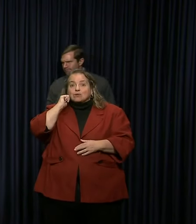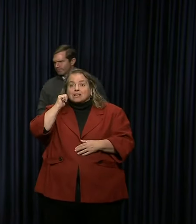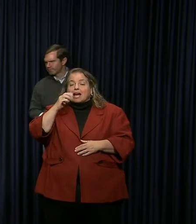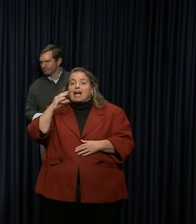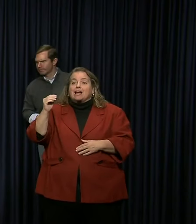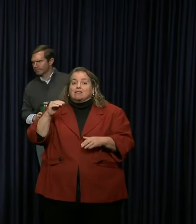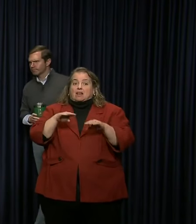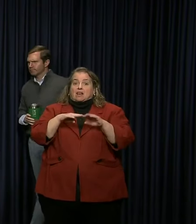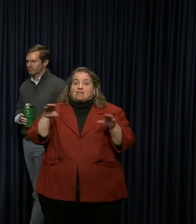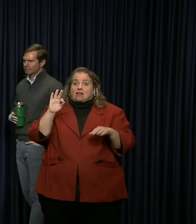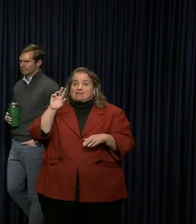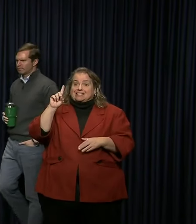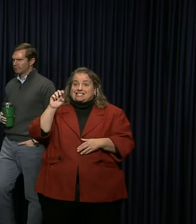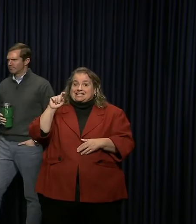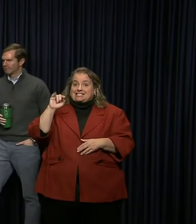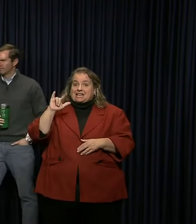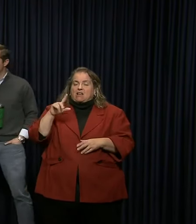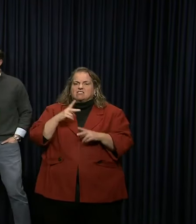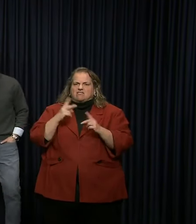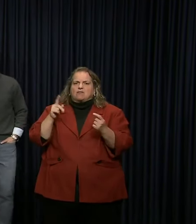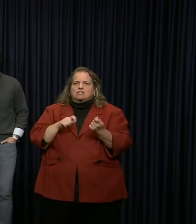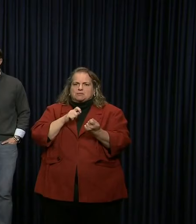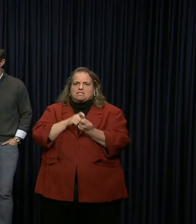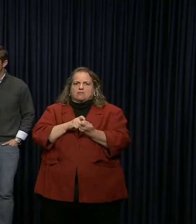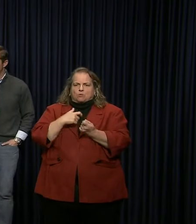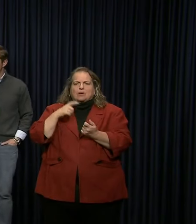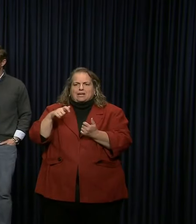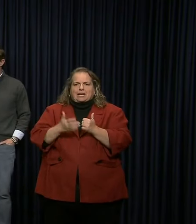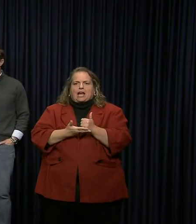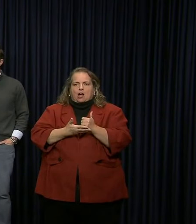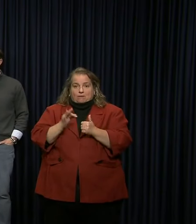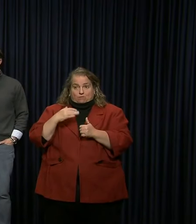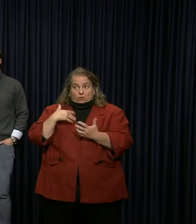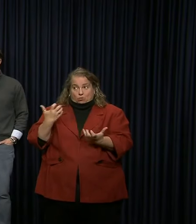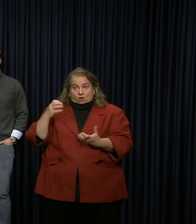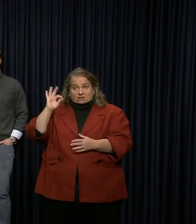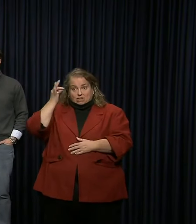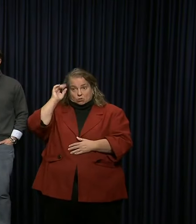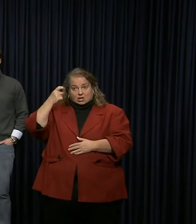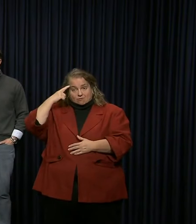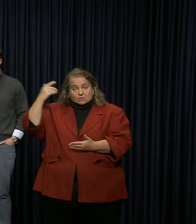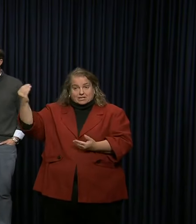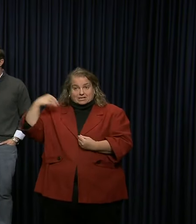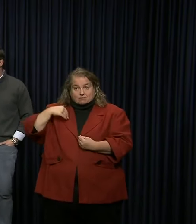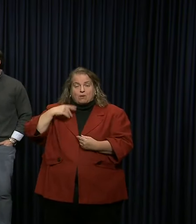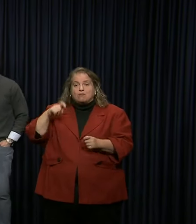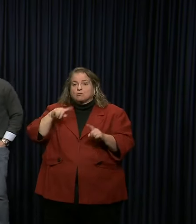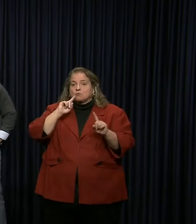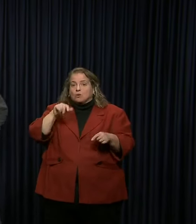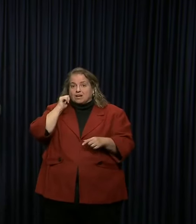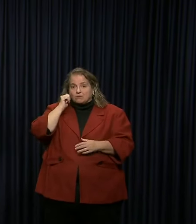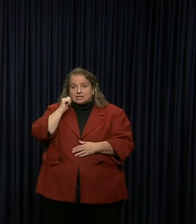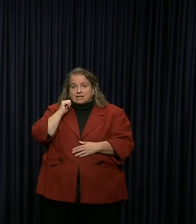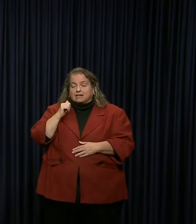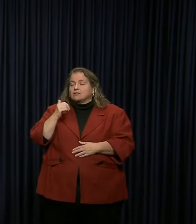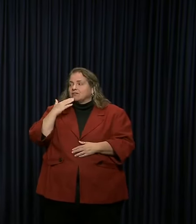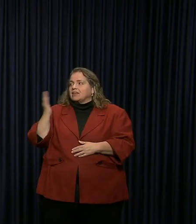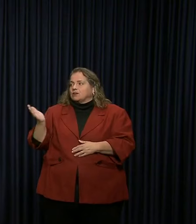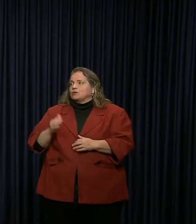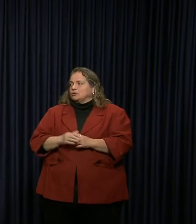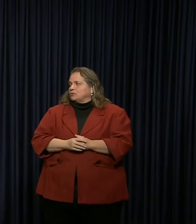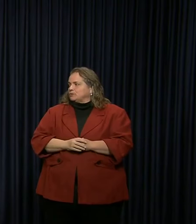specific. We need you to help us with that, because if we want to get resources from the federal government, we have to report that every day. Thank you. Thank you.